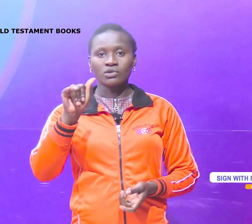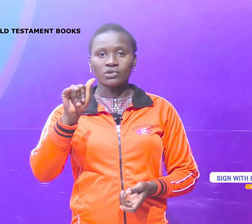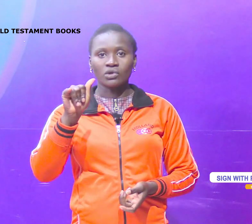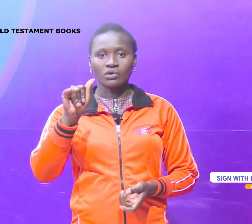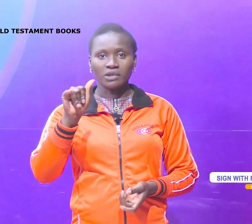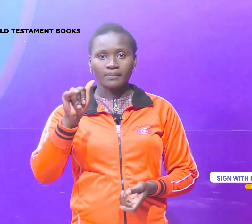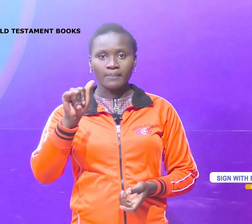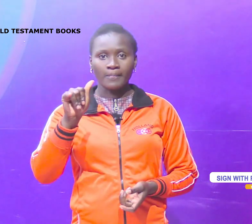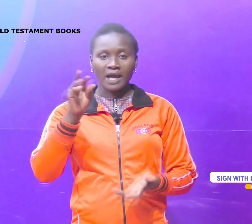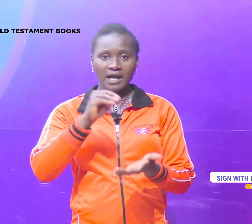Deuteronomy. Again,